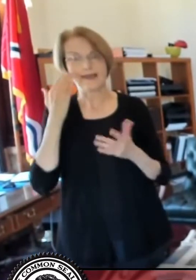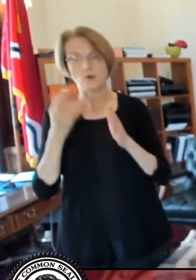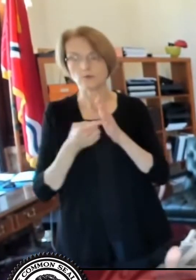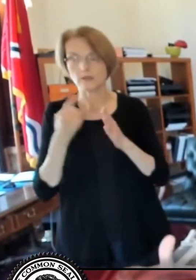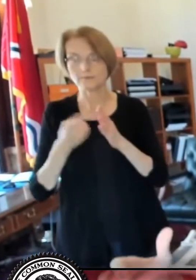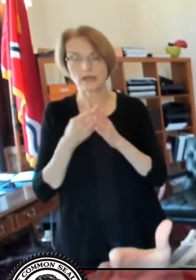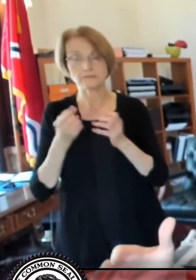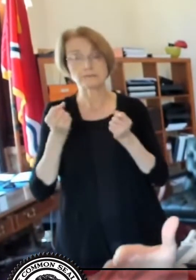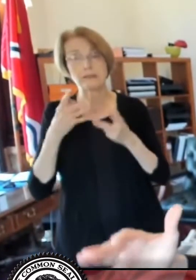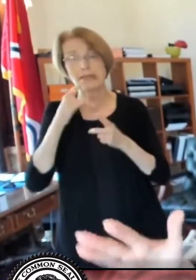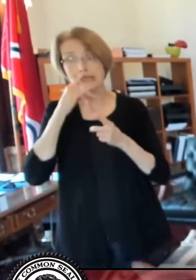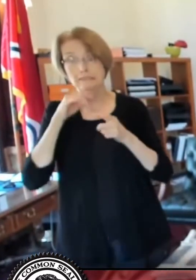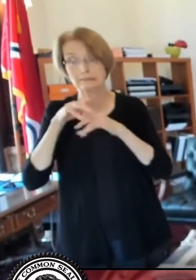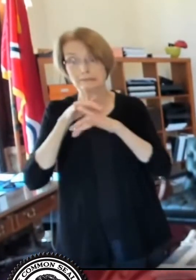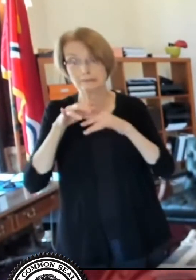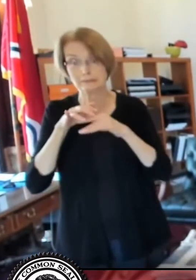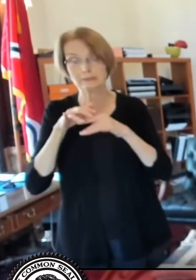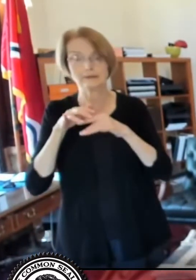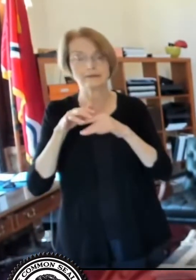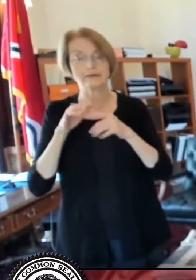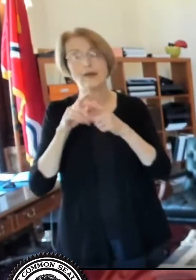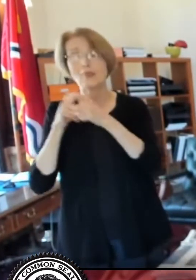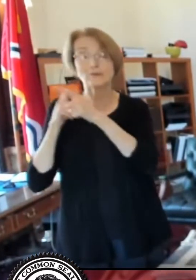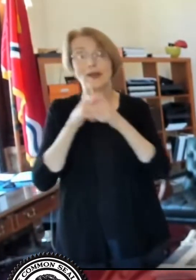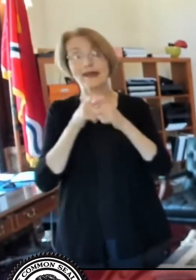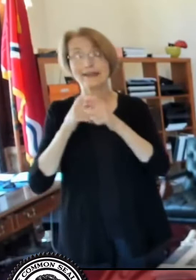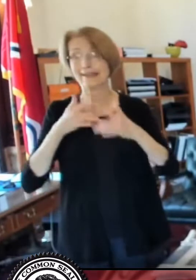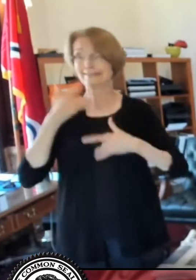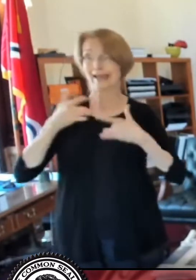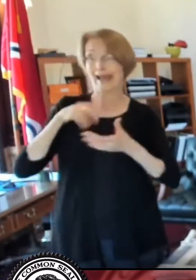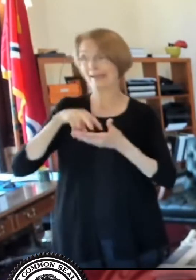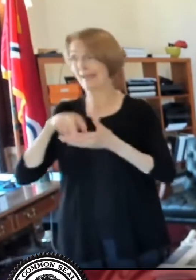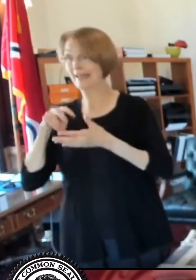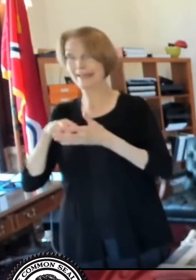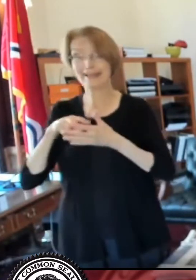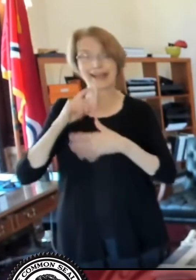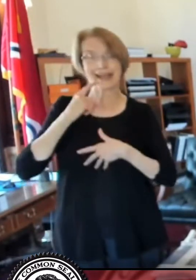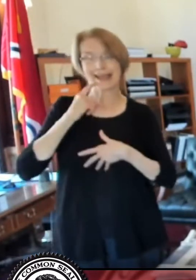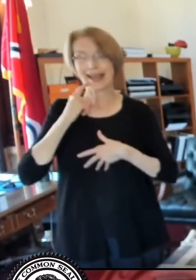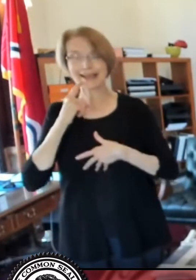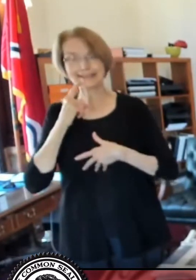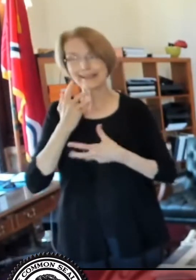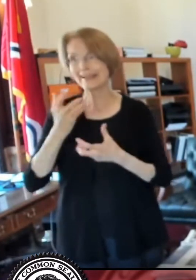of kids, and kids are running and they're excited and about getting all that candy.